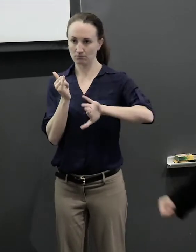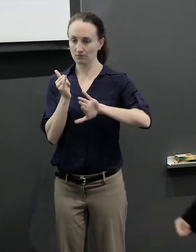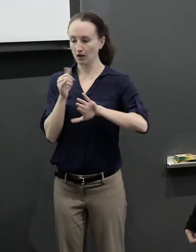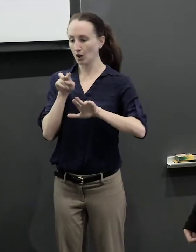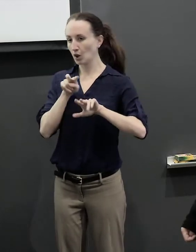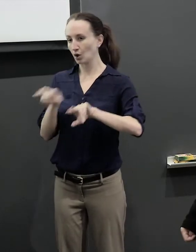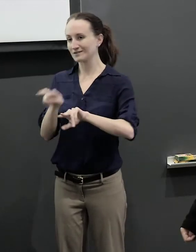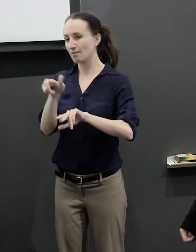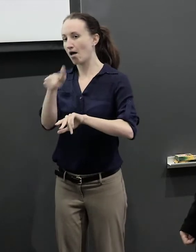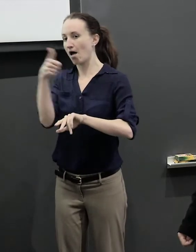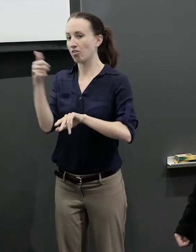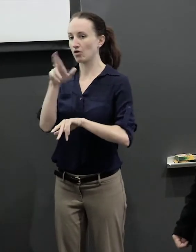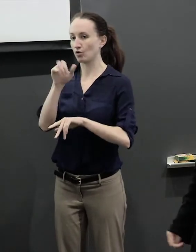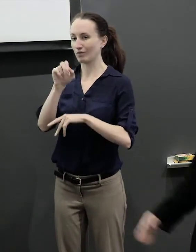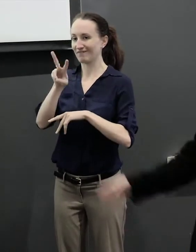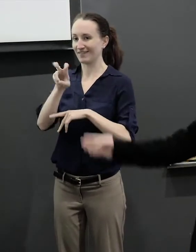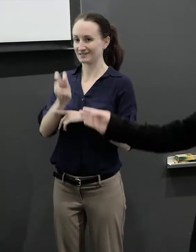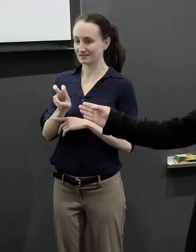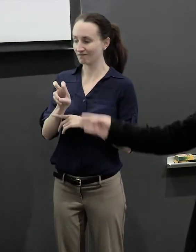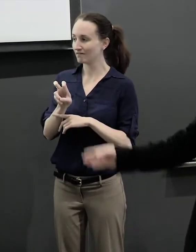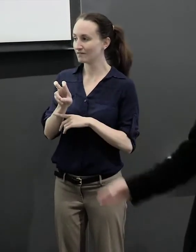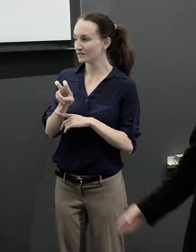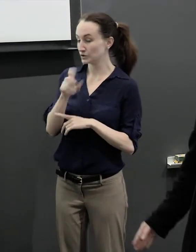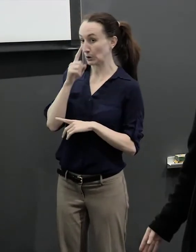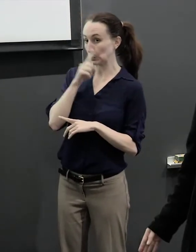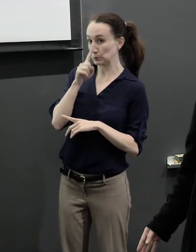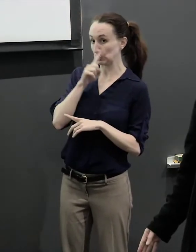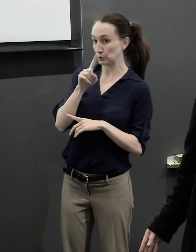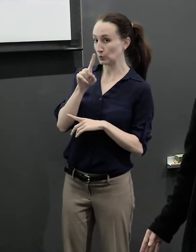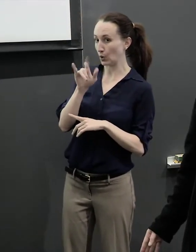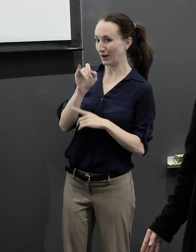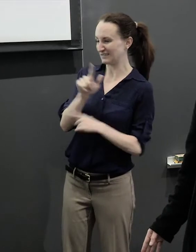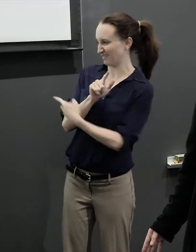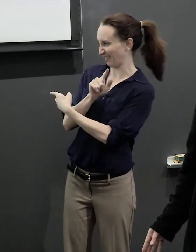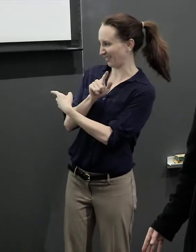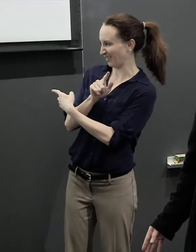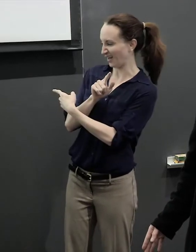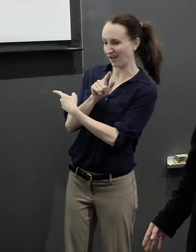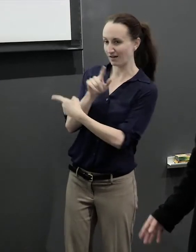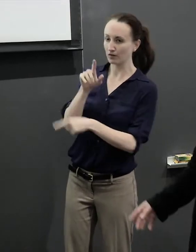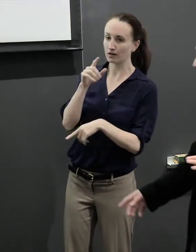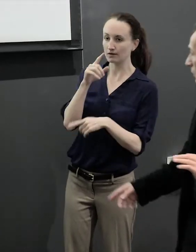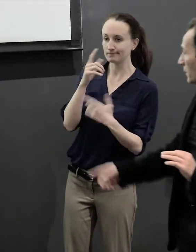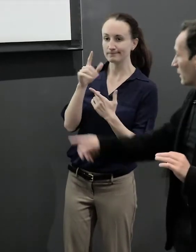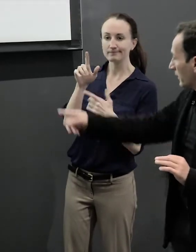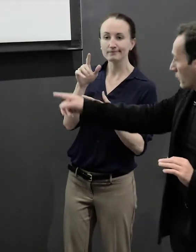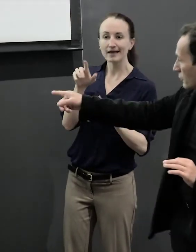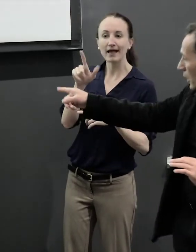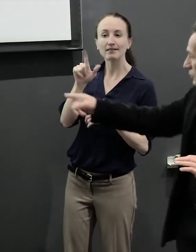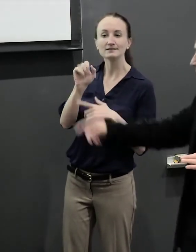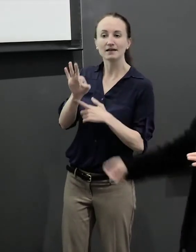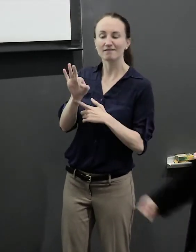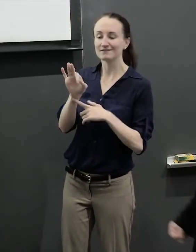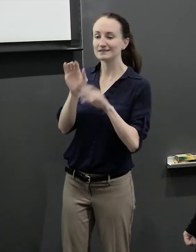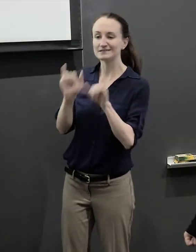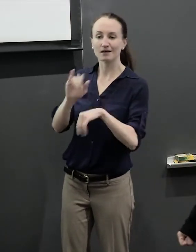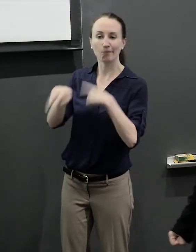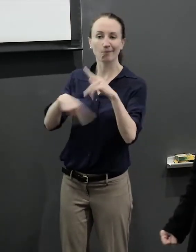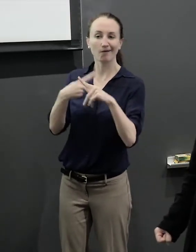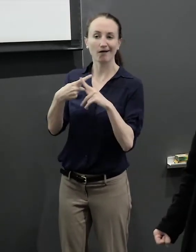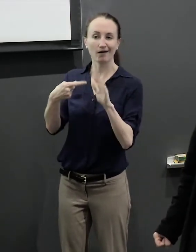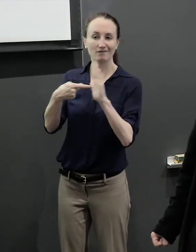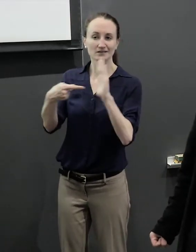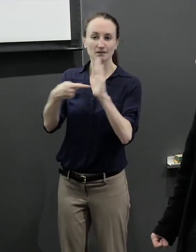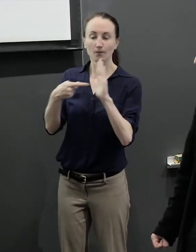the pseudo-ASL or pseudo-LSF example I mentioned here was of exactly that sort. So, because the dot, dot, dot